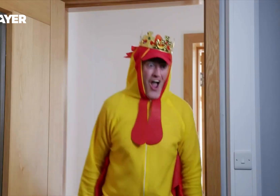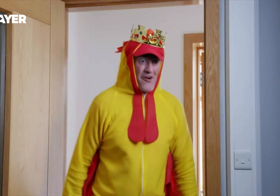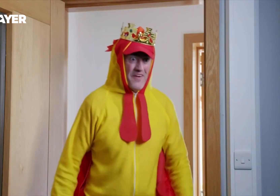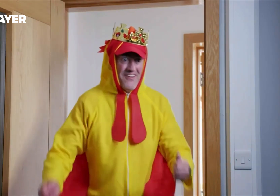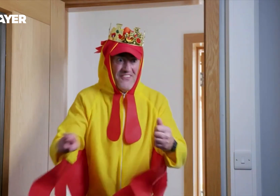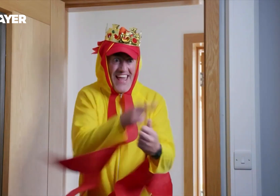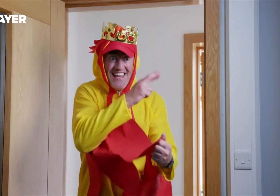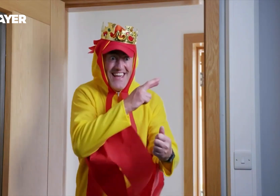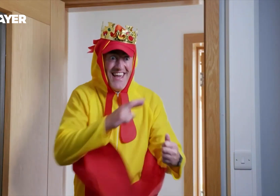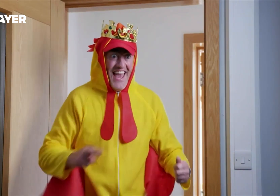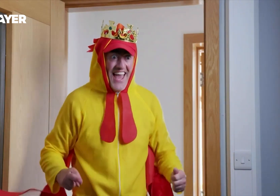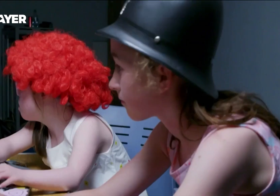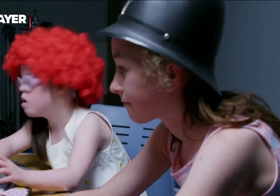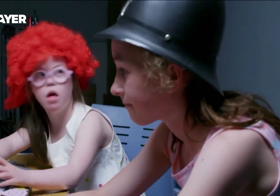Are we ready?